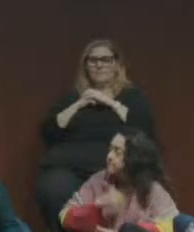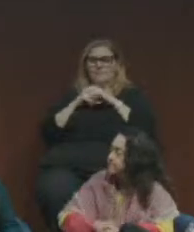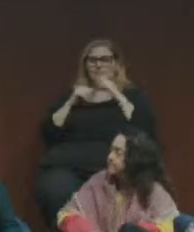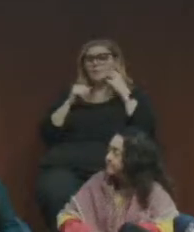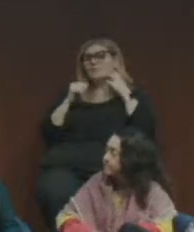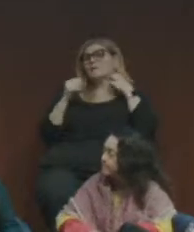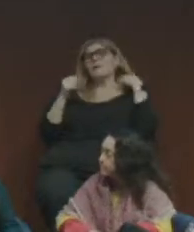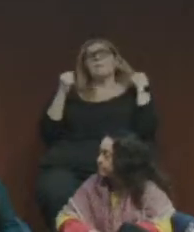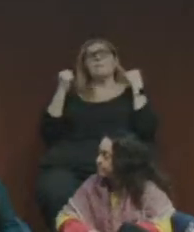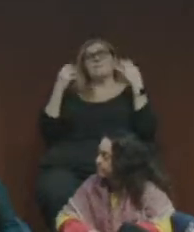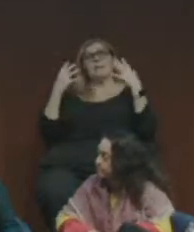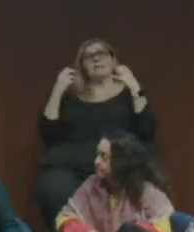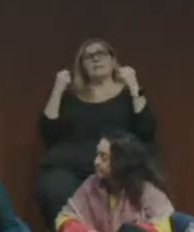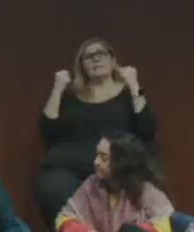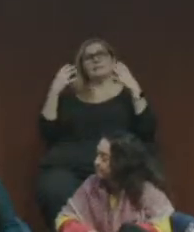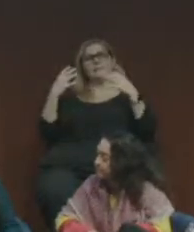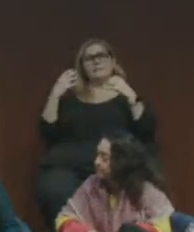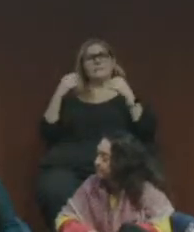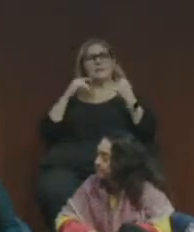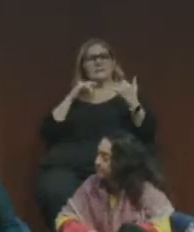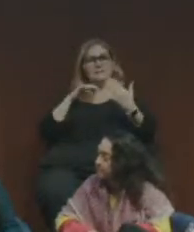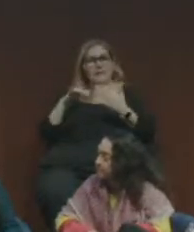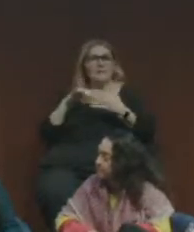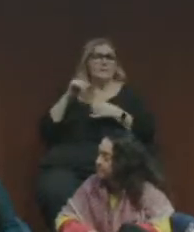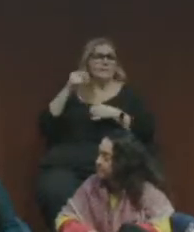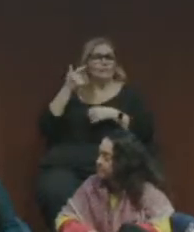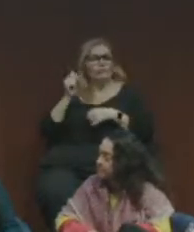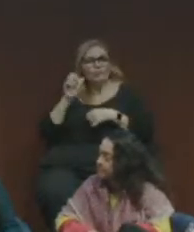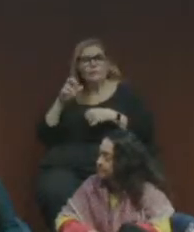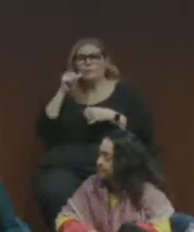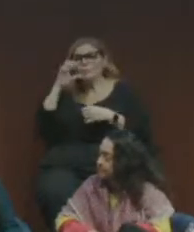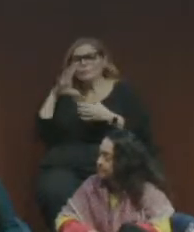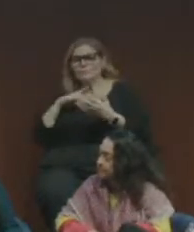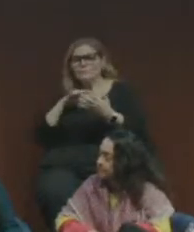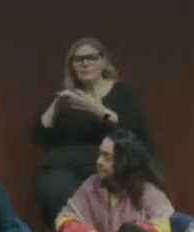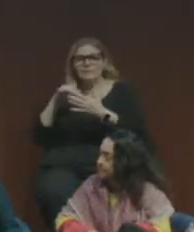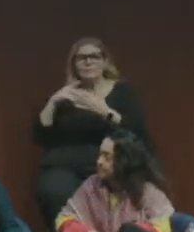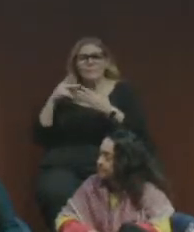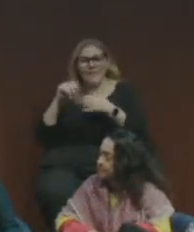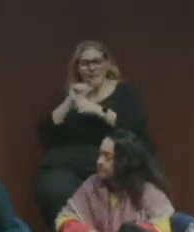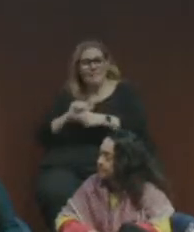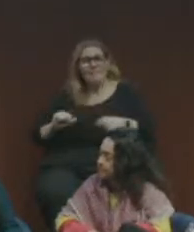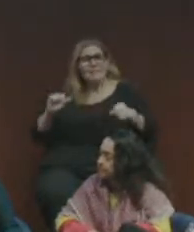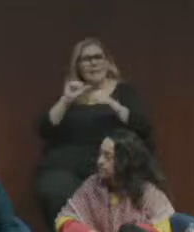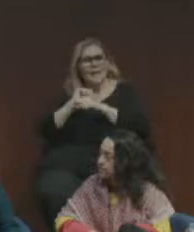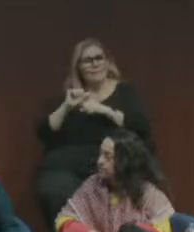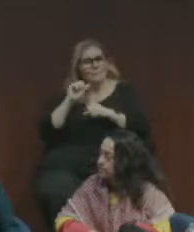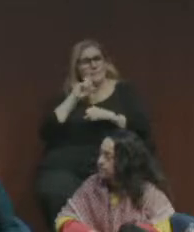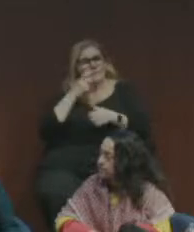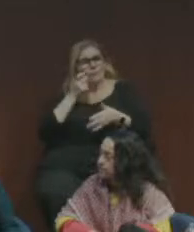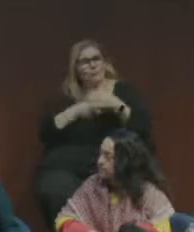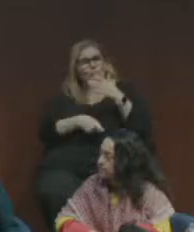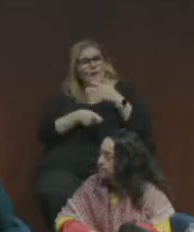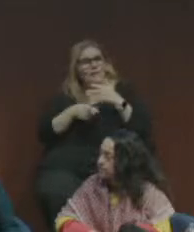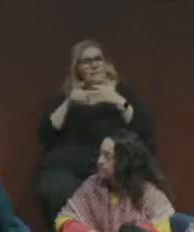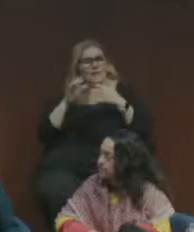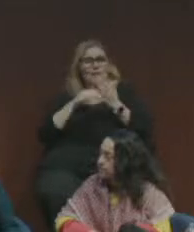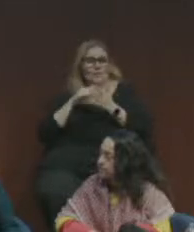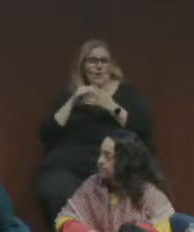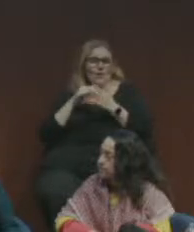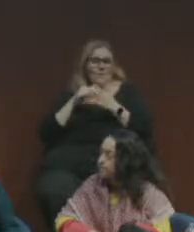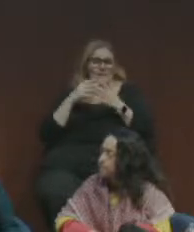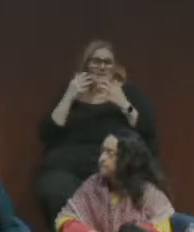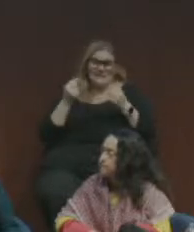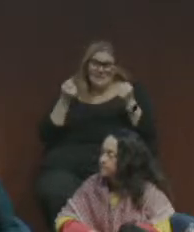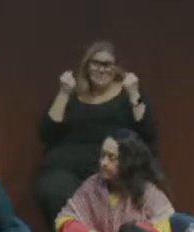with many ethnic studies and gender and women's studies programs, that labor comes at a price, and it often takes